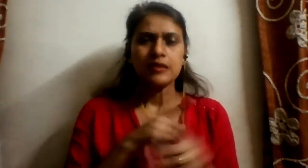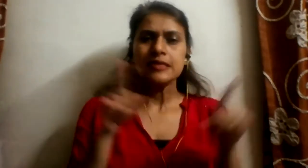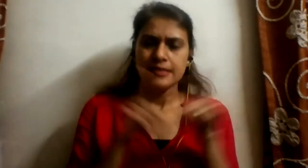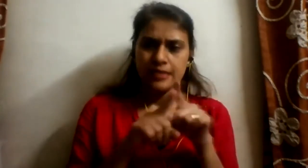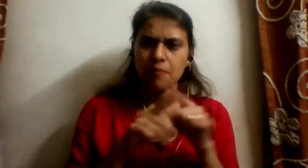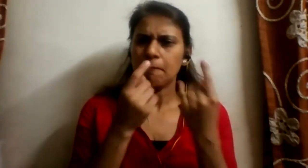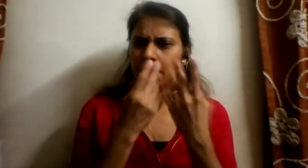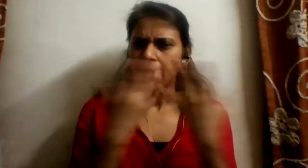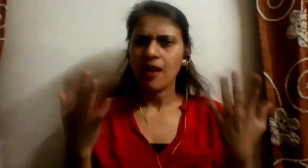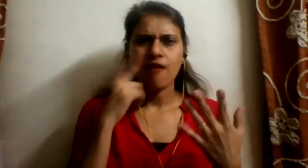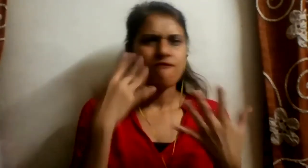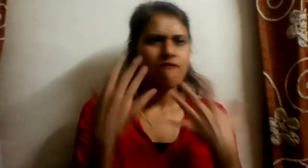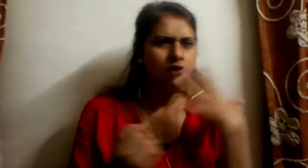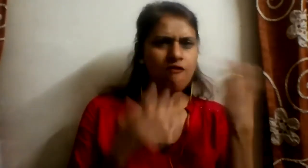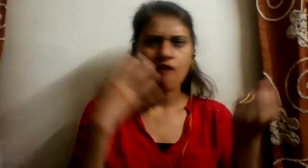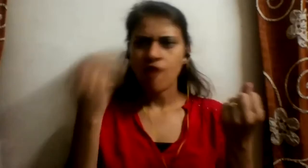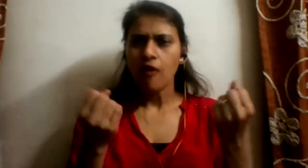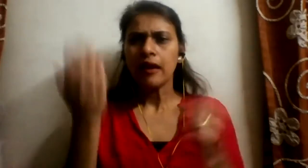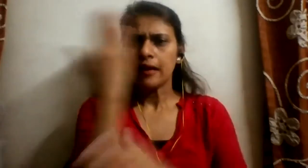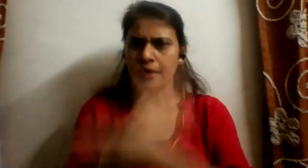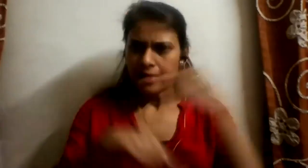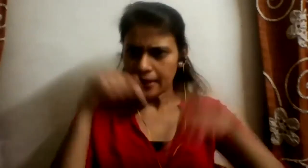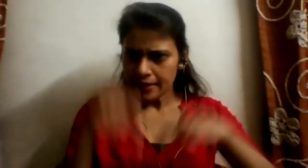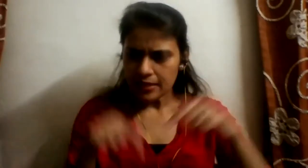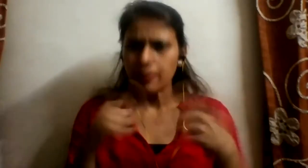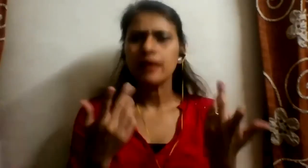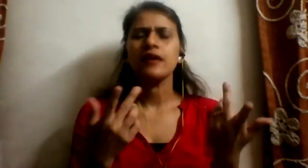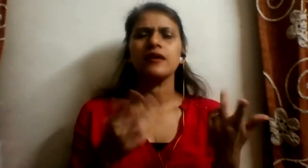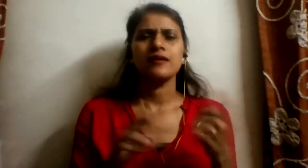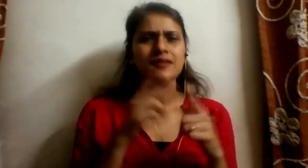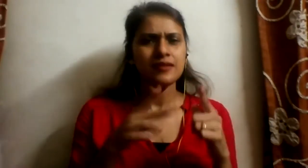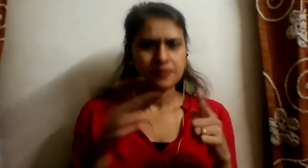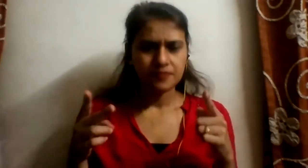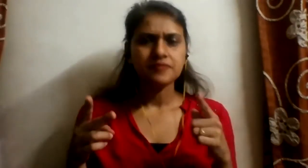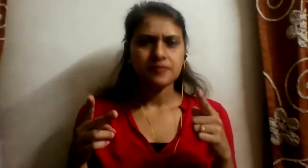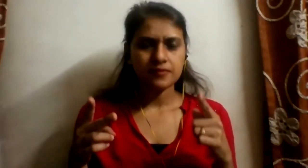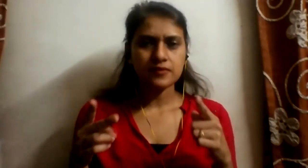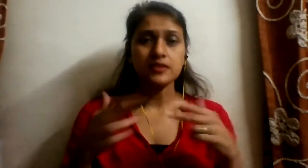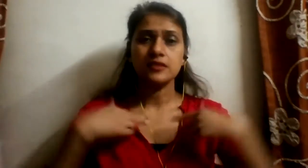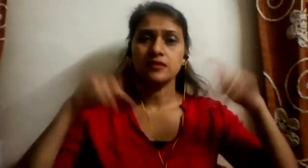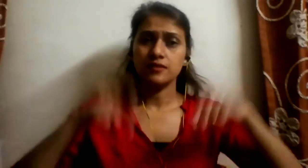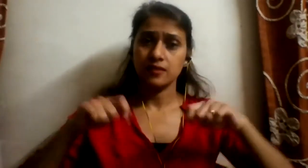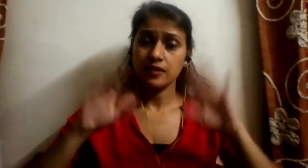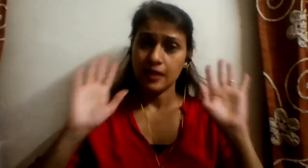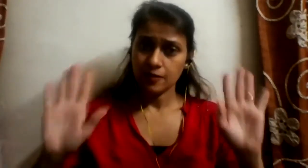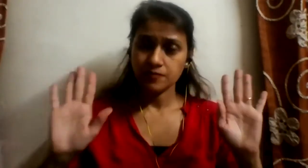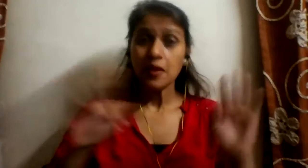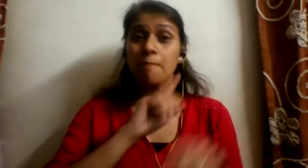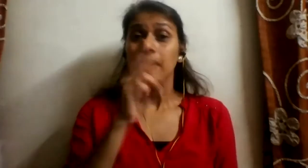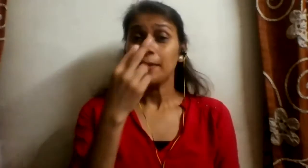have found people with physical disability at many places because as judges, but not blind and